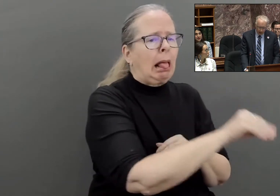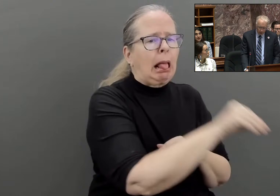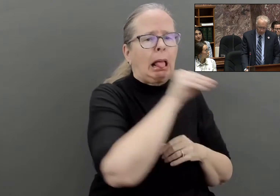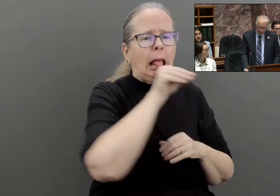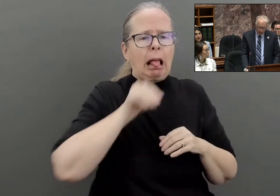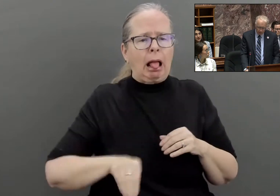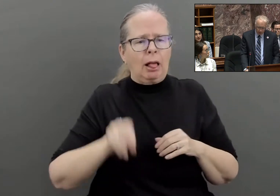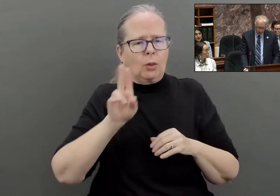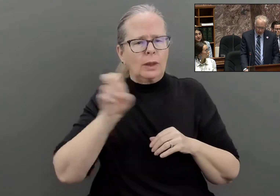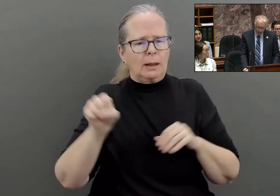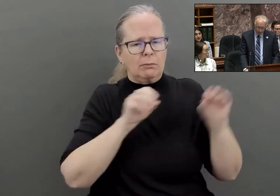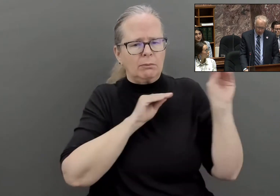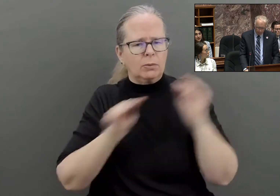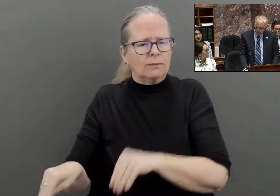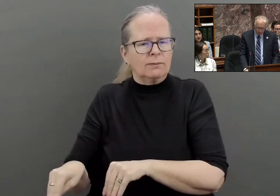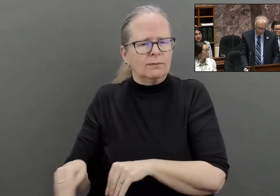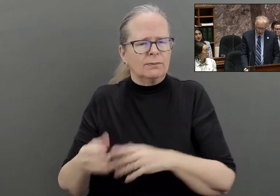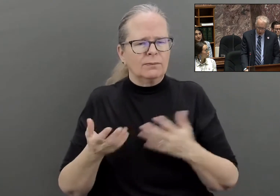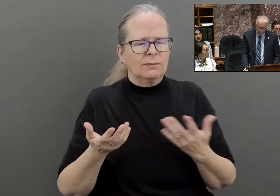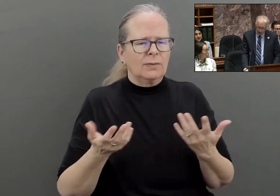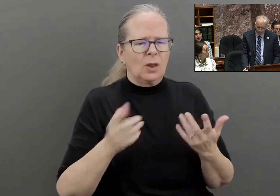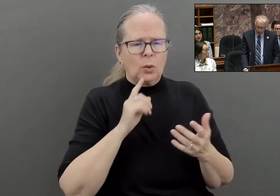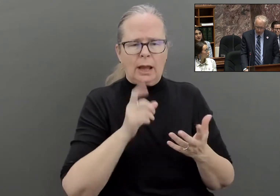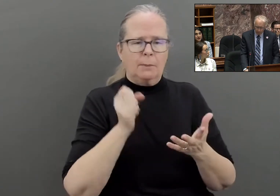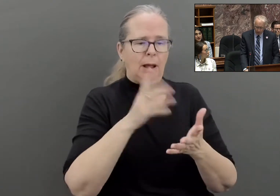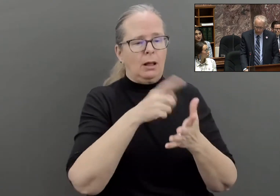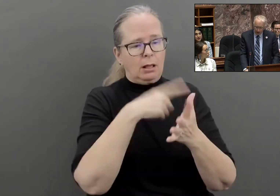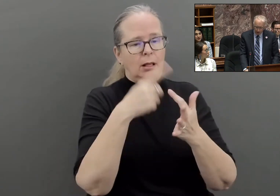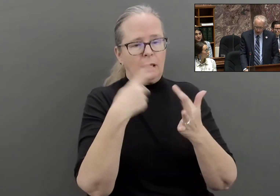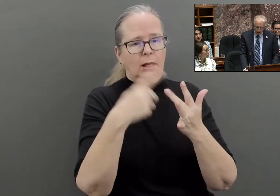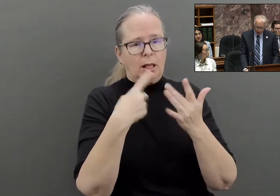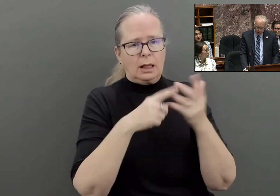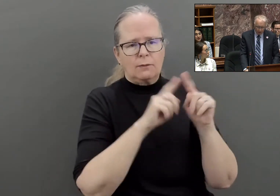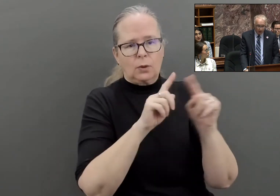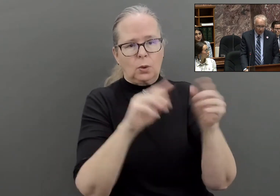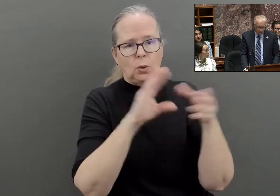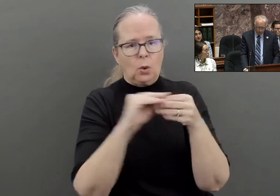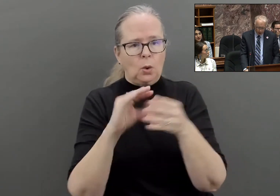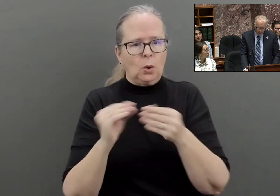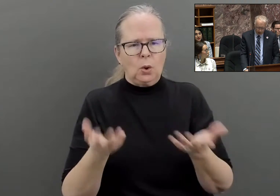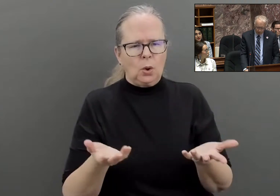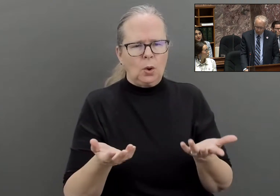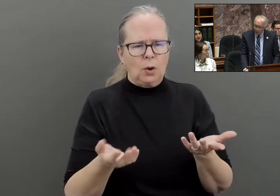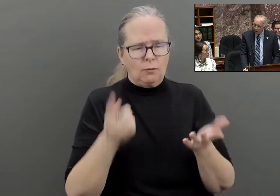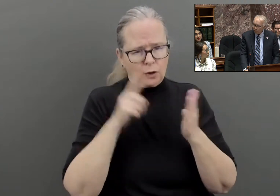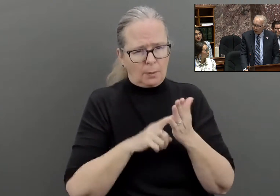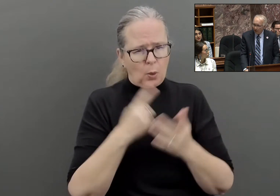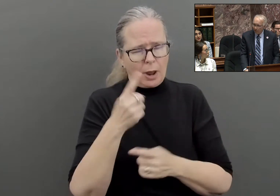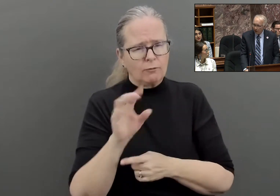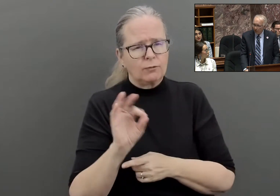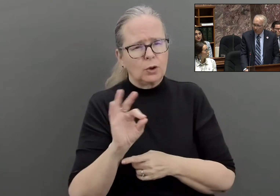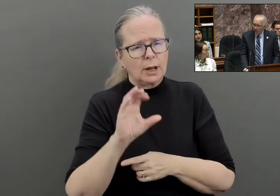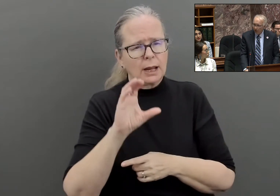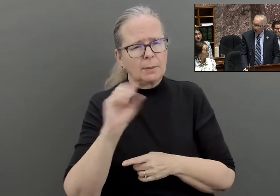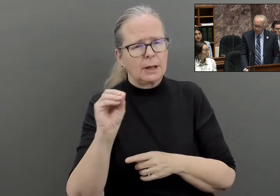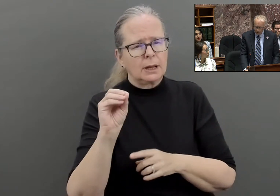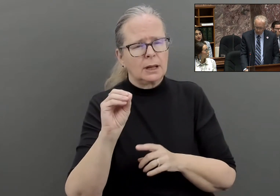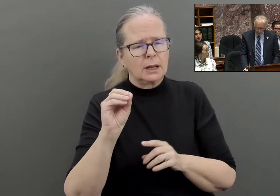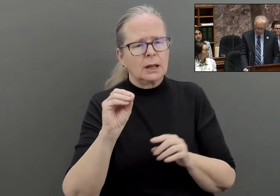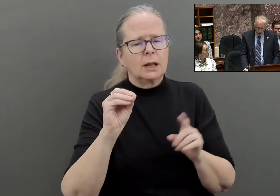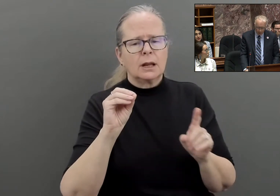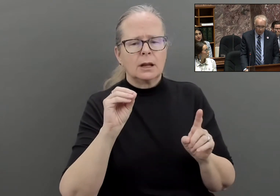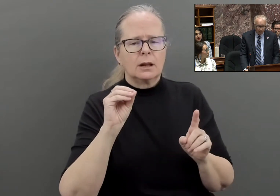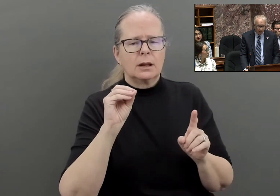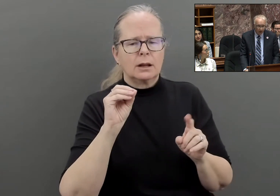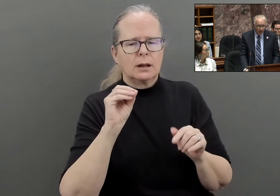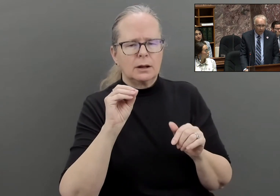the Vancouver-founded and Delta-based furniture manufacturer Prepack shuttering its operations after 45 years and moving to